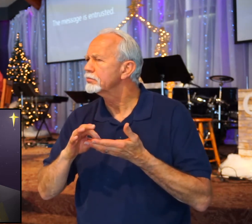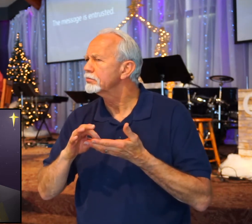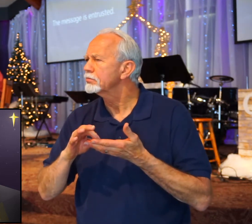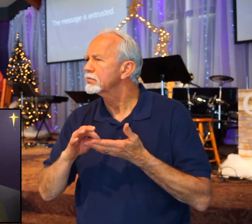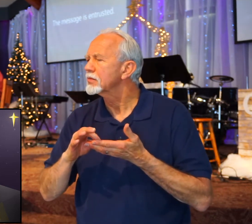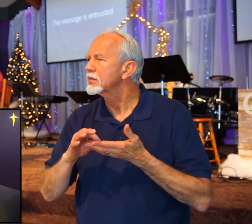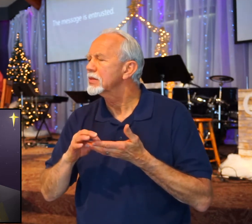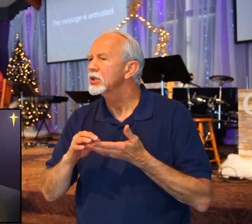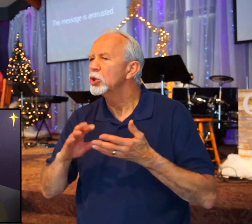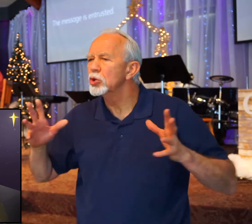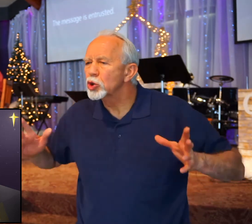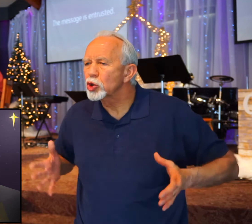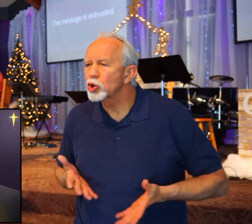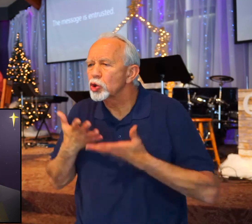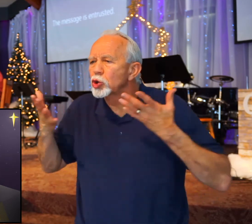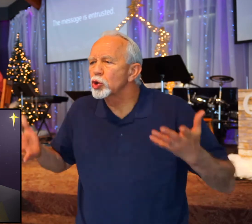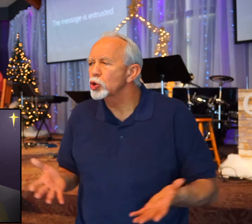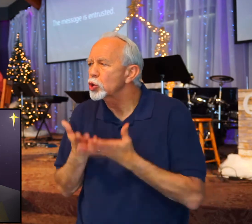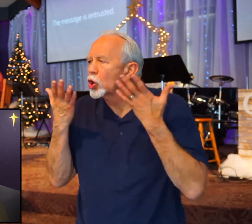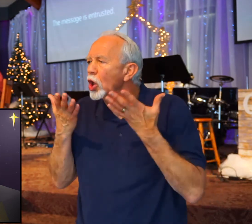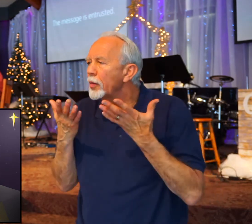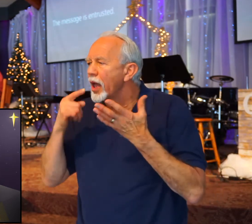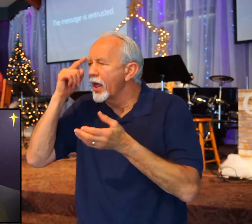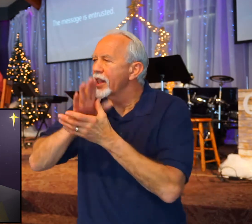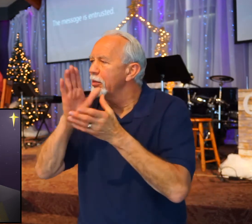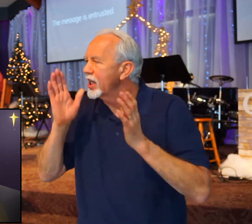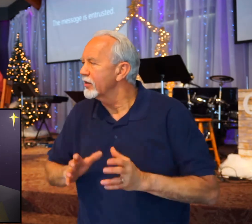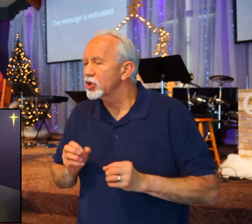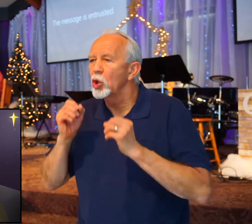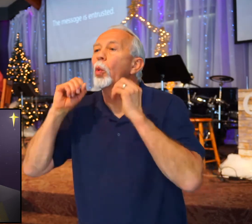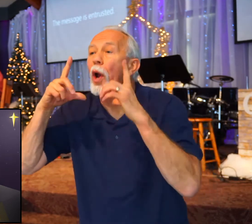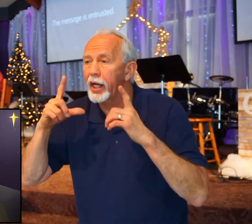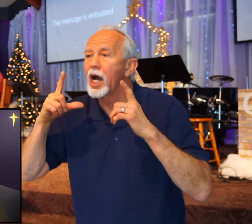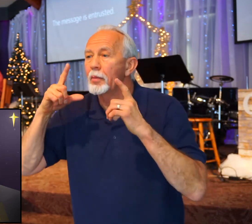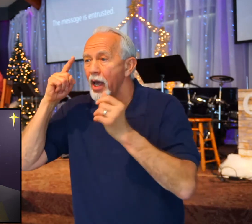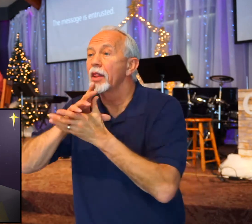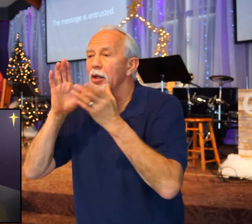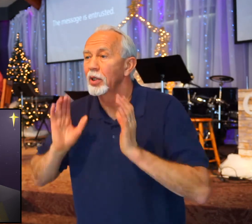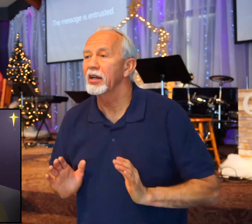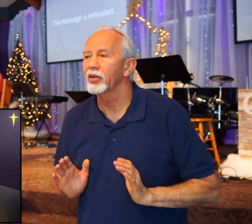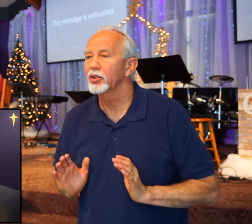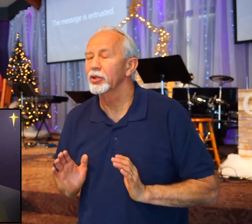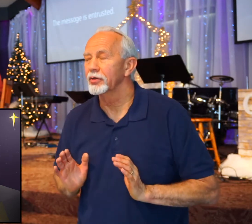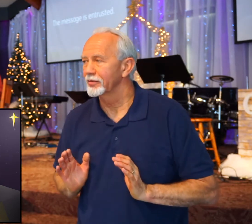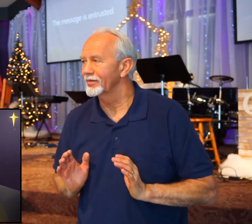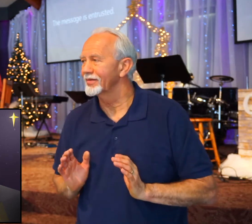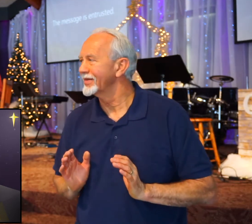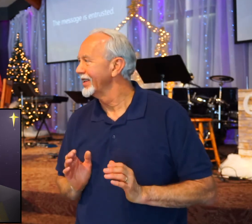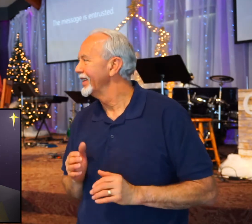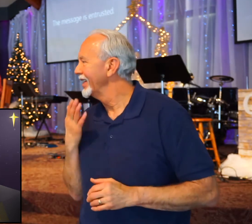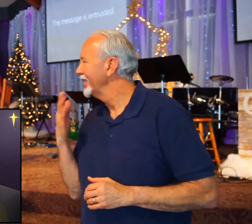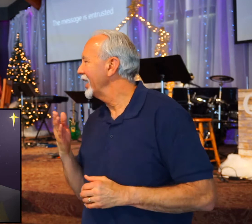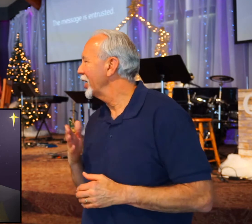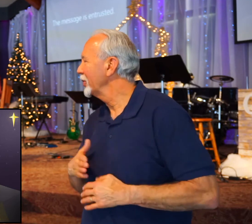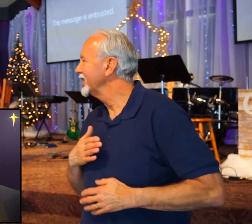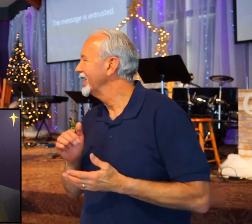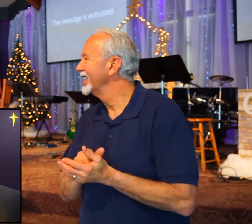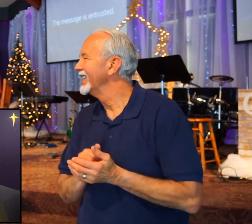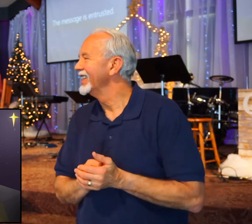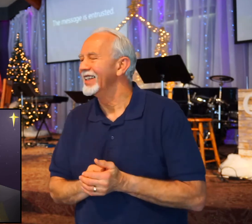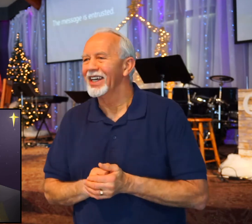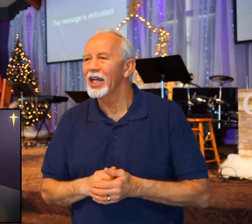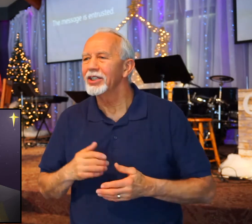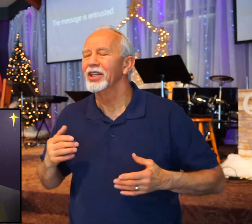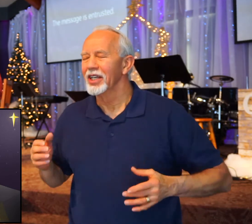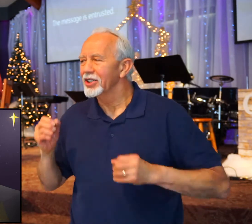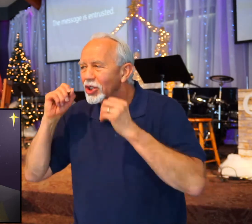To stir up the believers. That's right. Thank you. I appreciate it. Peter was writing to stir